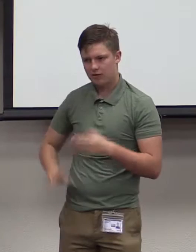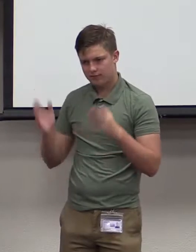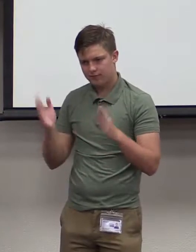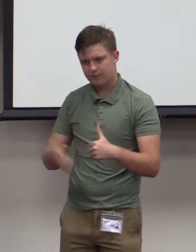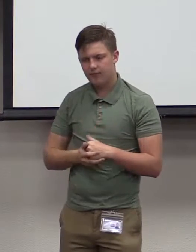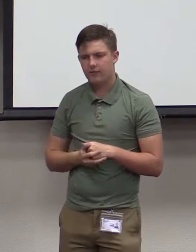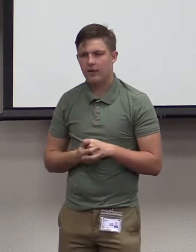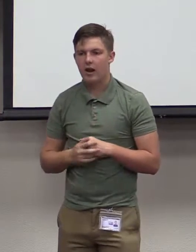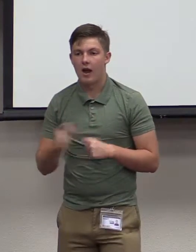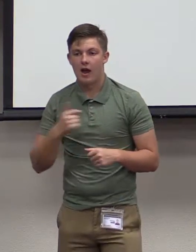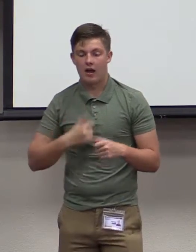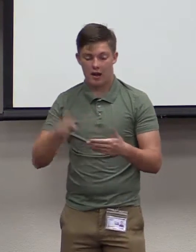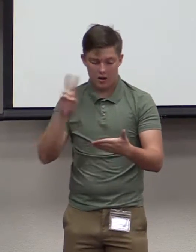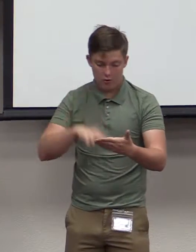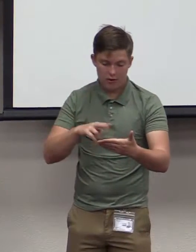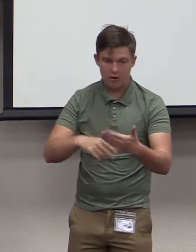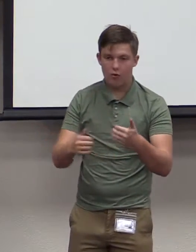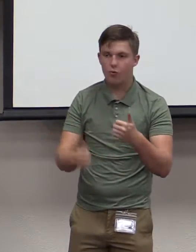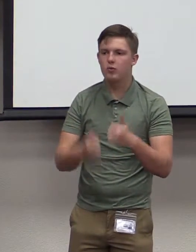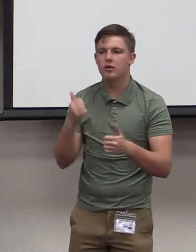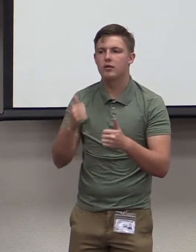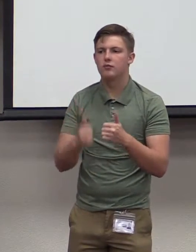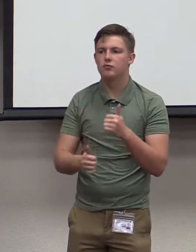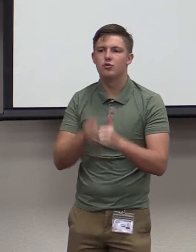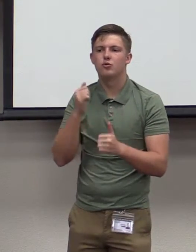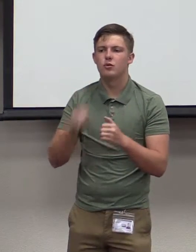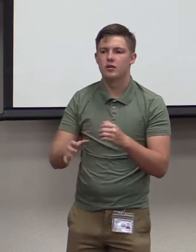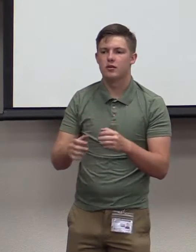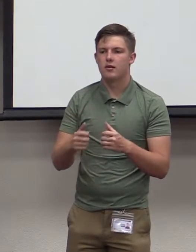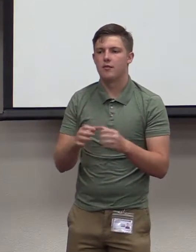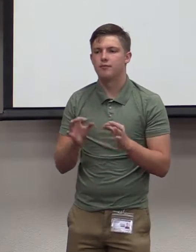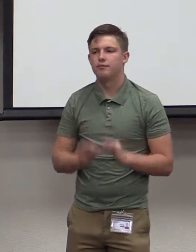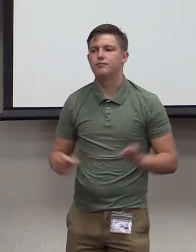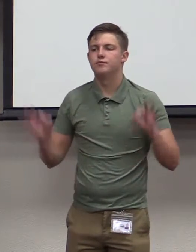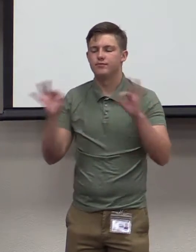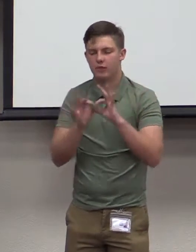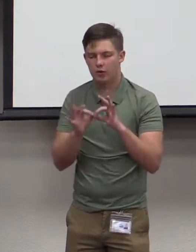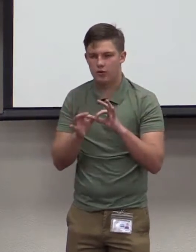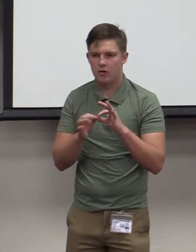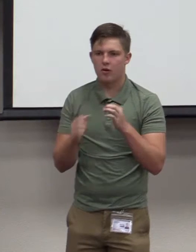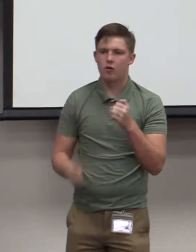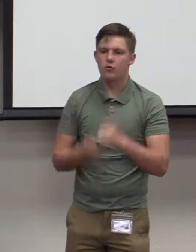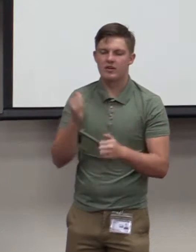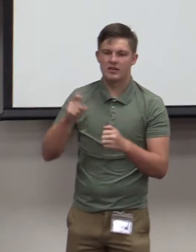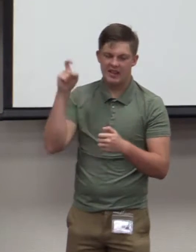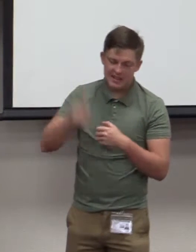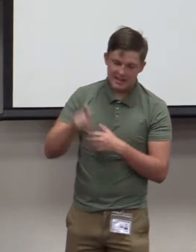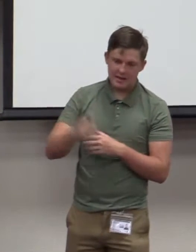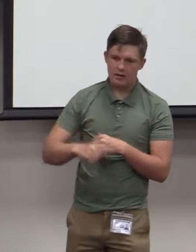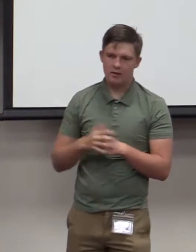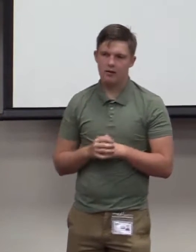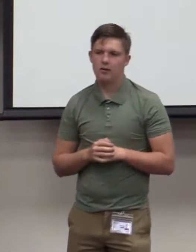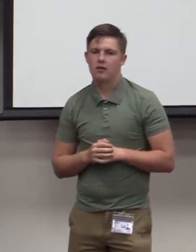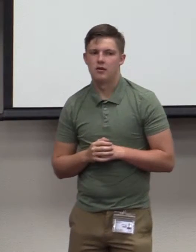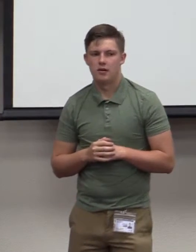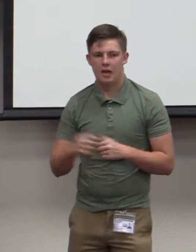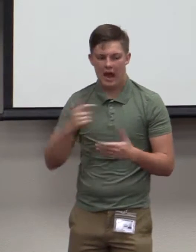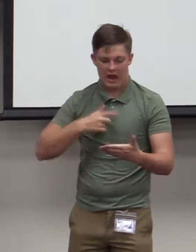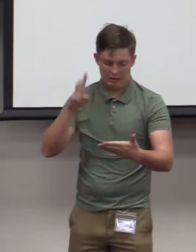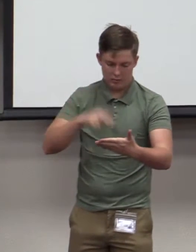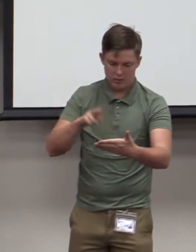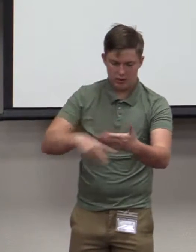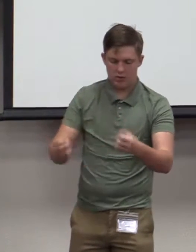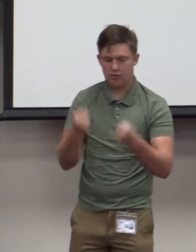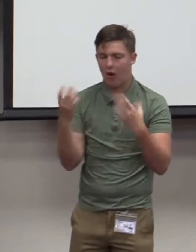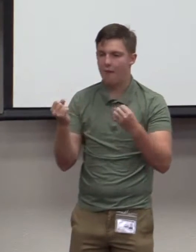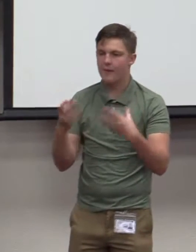And I read, which is the most important? Which is the hardest to do? Which is the most needed? You just keep looking through them, and there's just so many there.